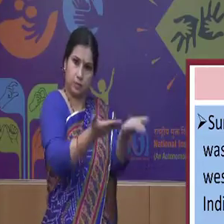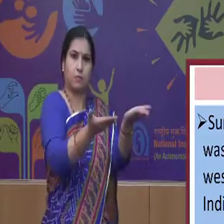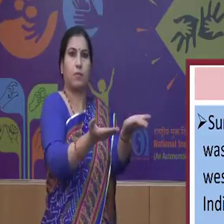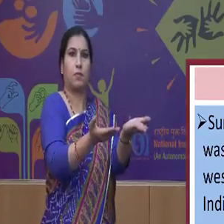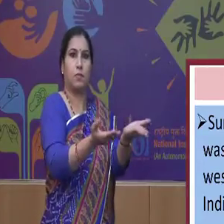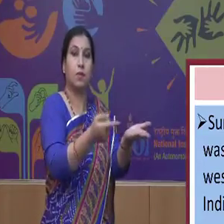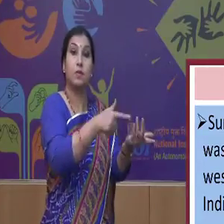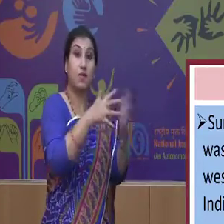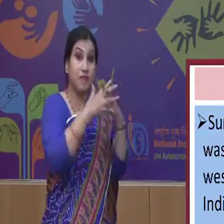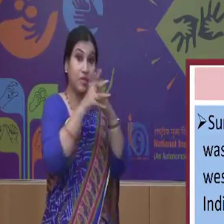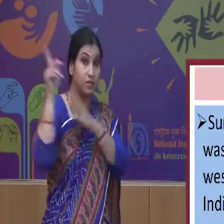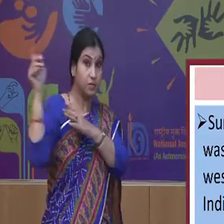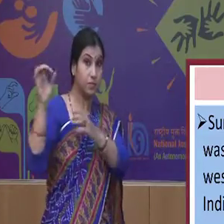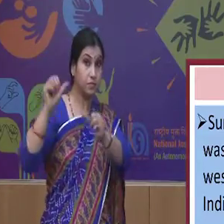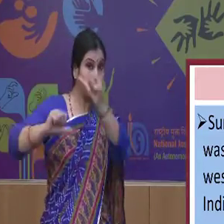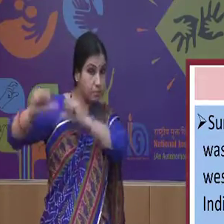knowledge of Western science in India.